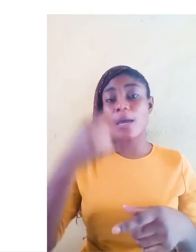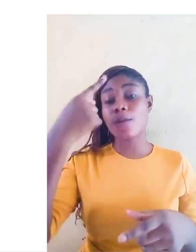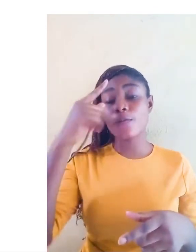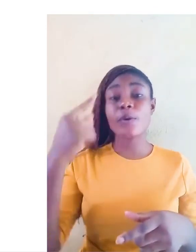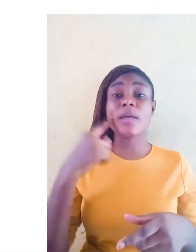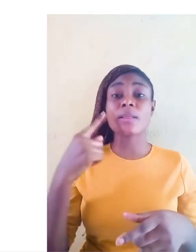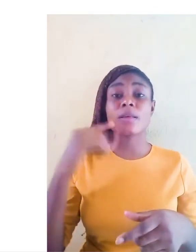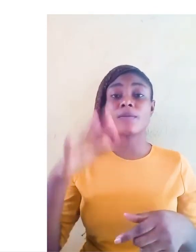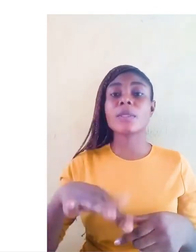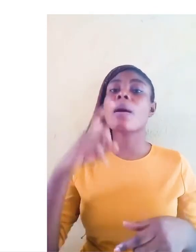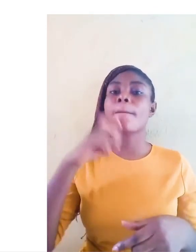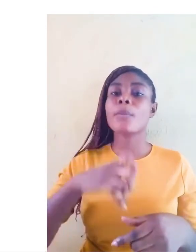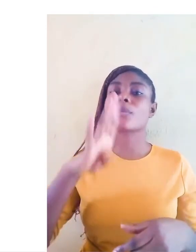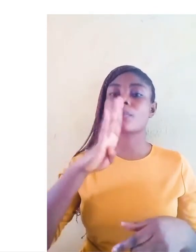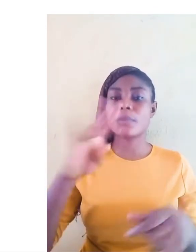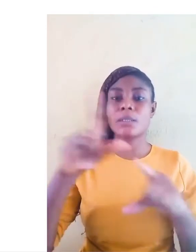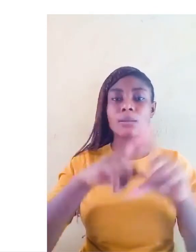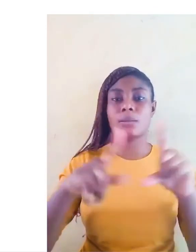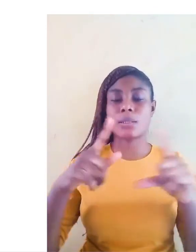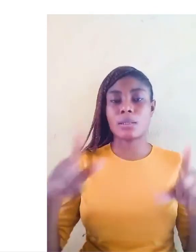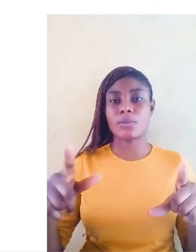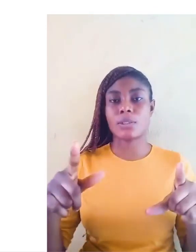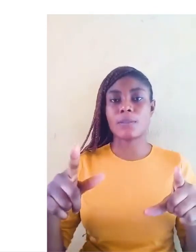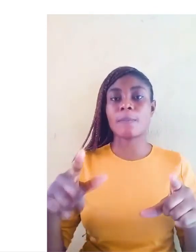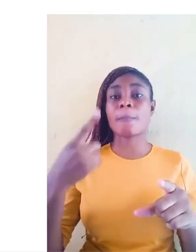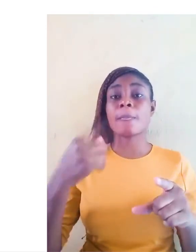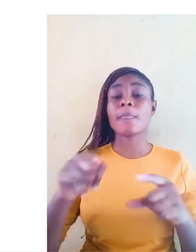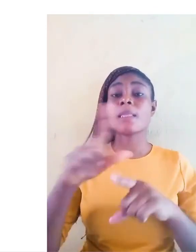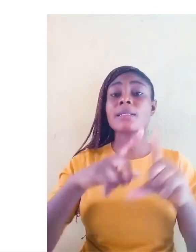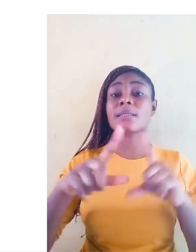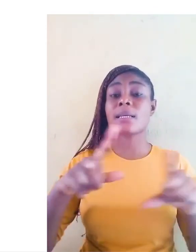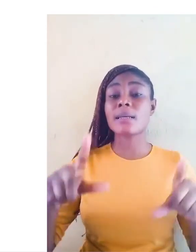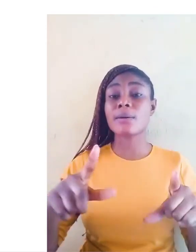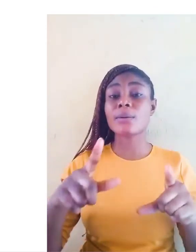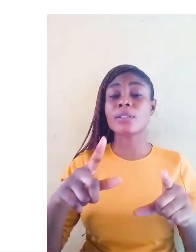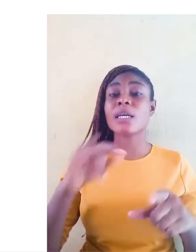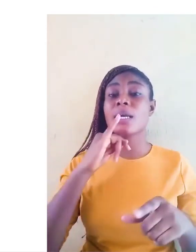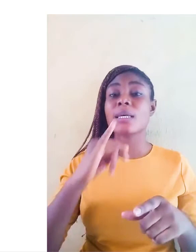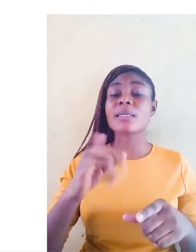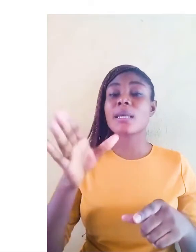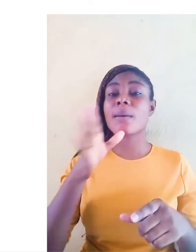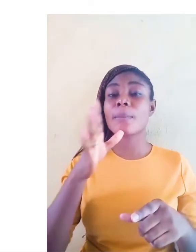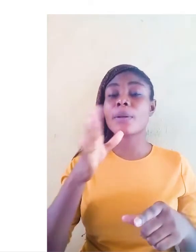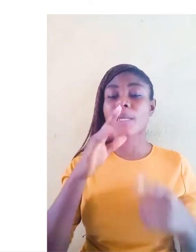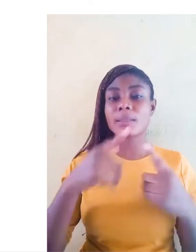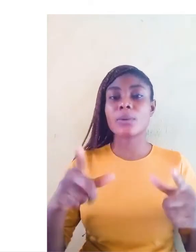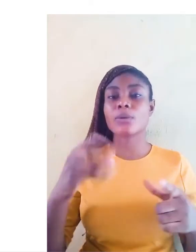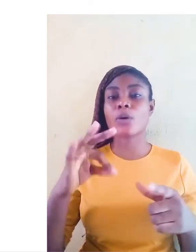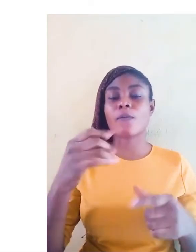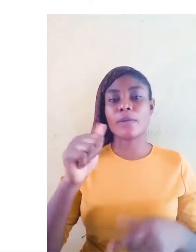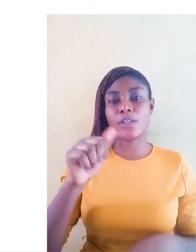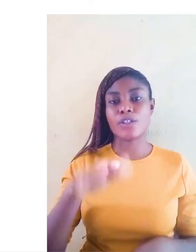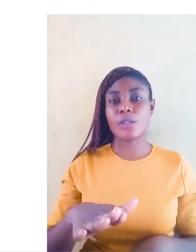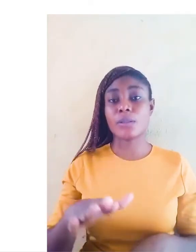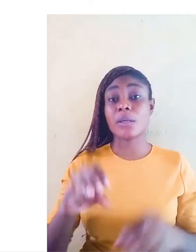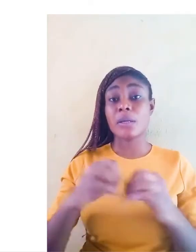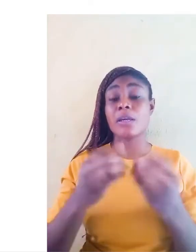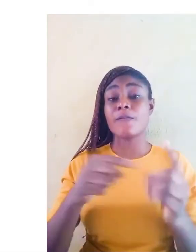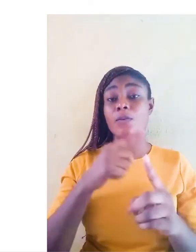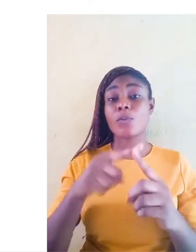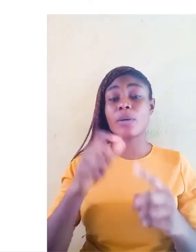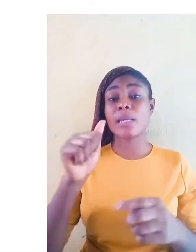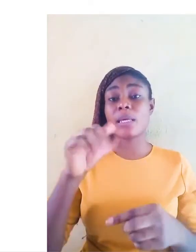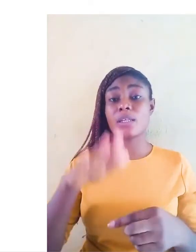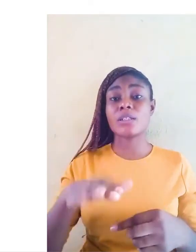a sign language. The sign language is the mother tongue of a child, even when the child